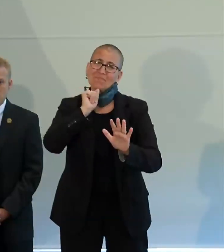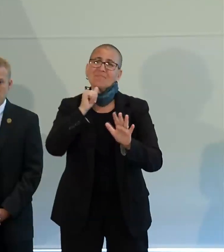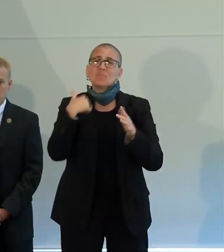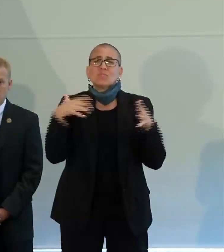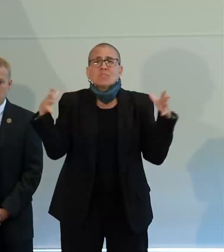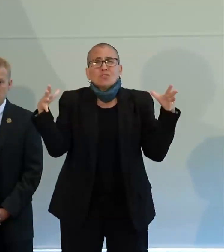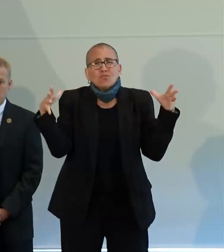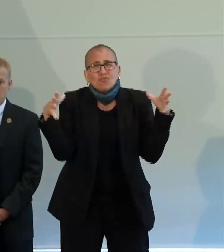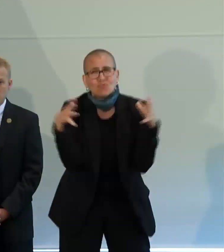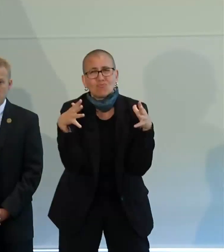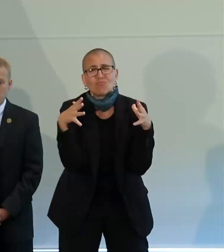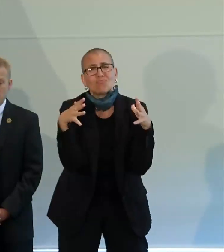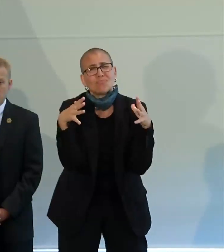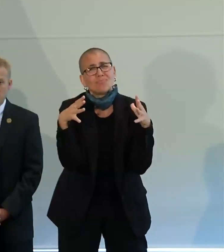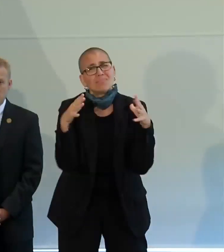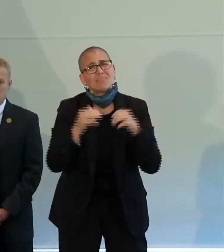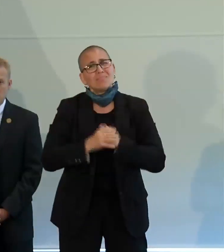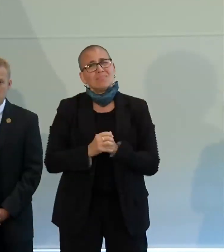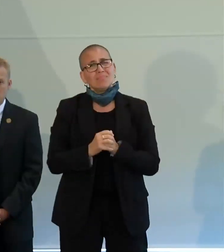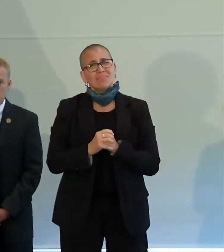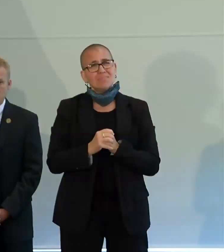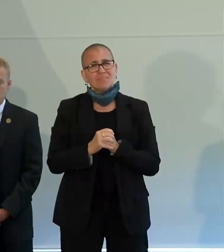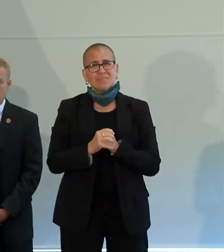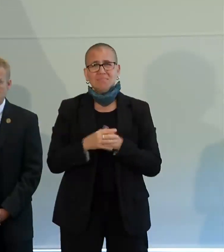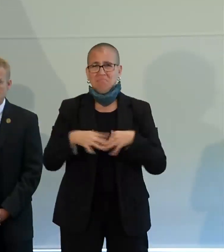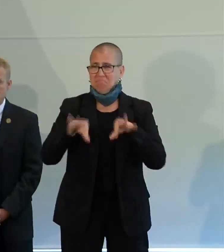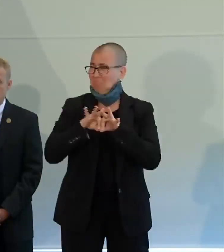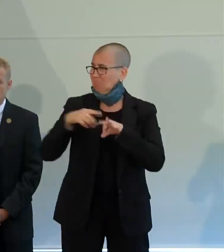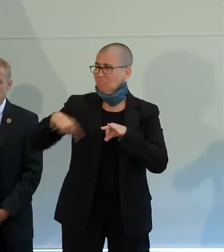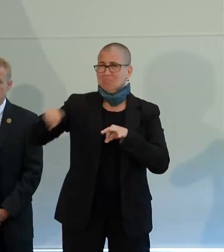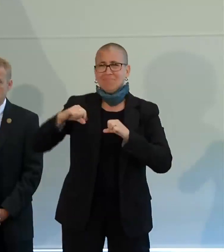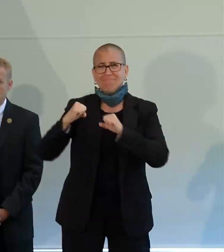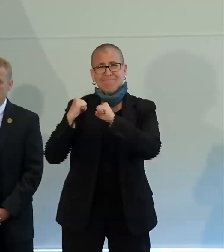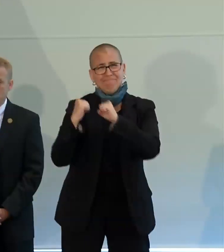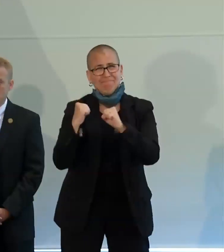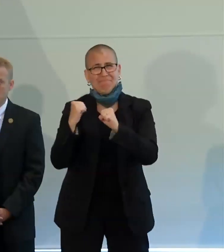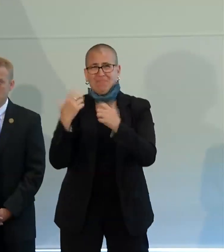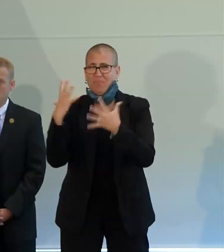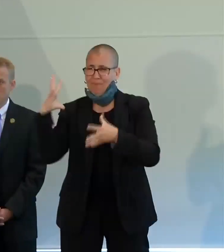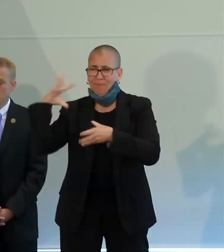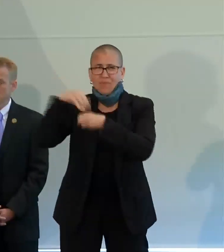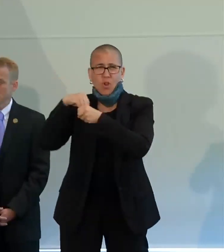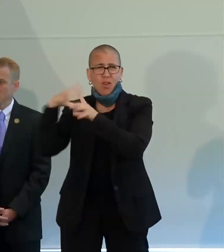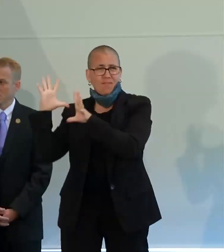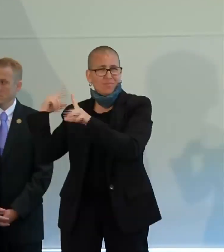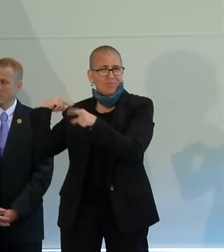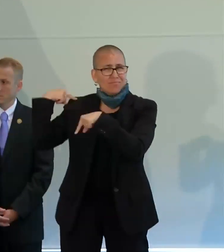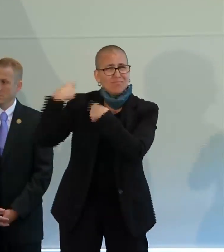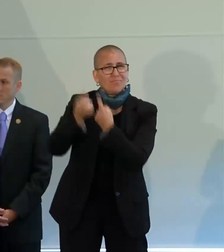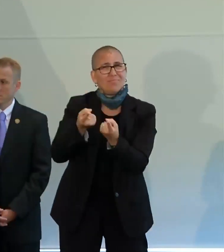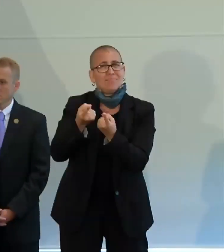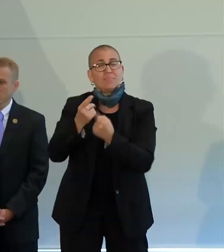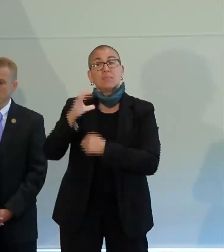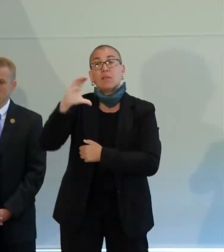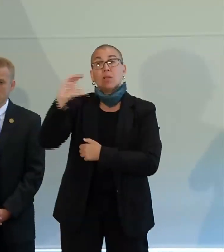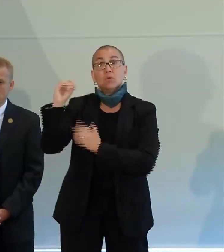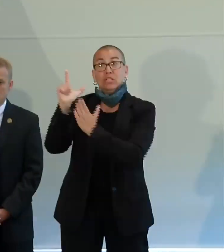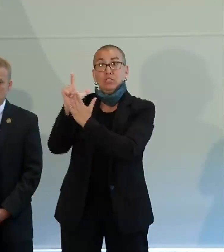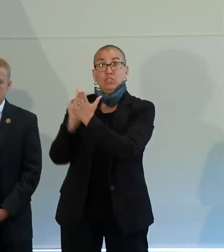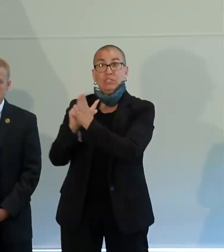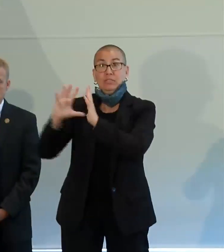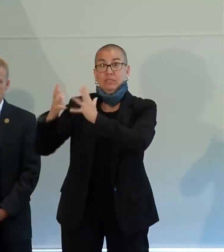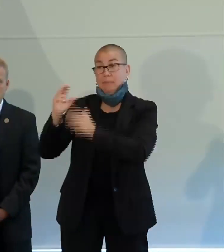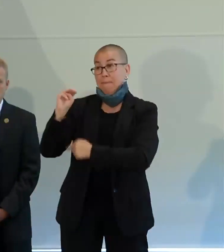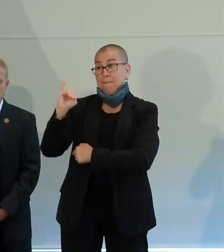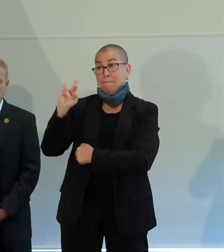strong, experienced team, which included County Attorney Mike Freeman, his team, and my